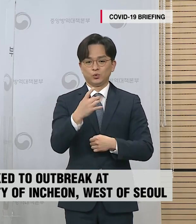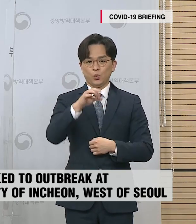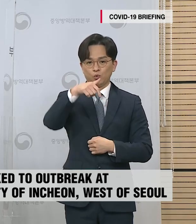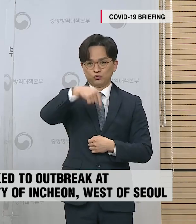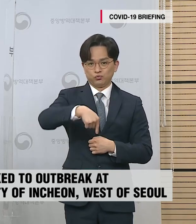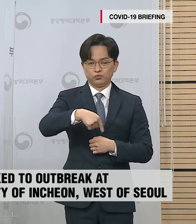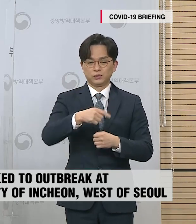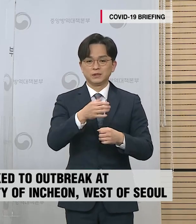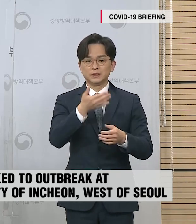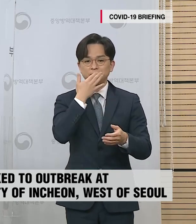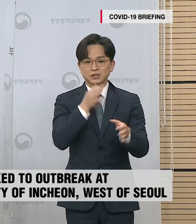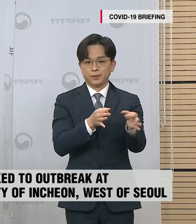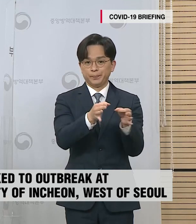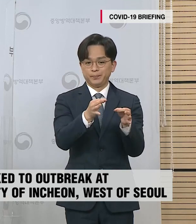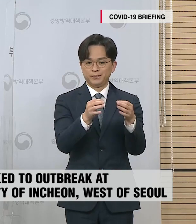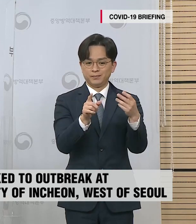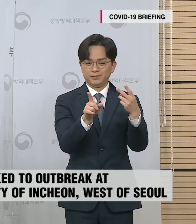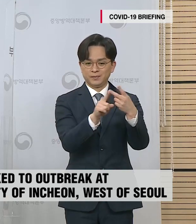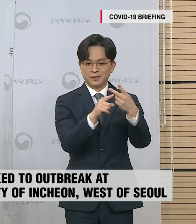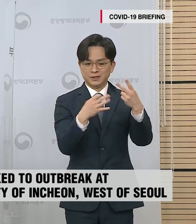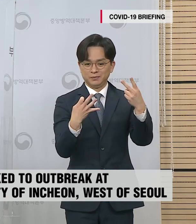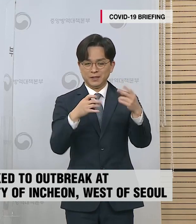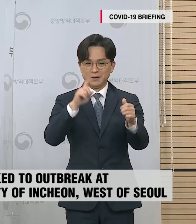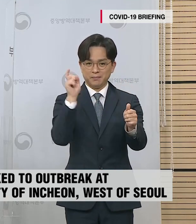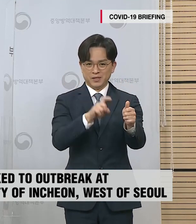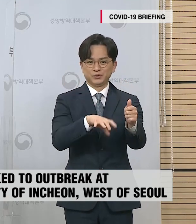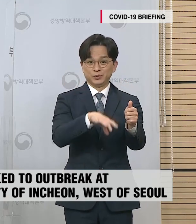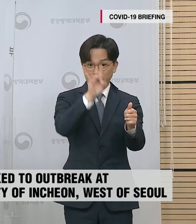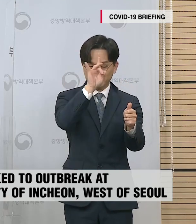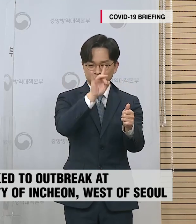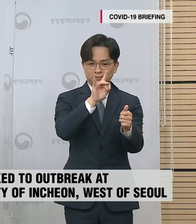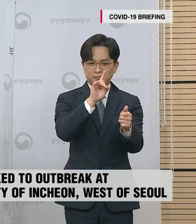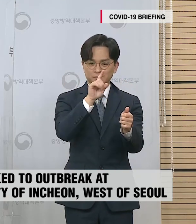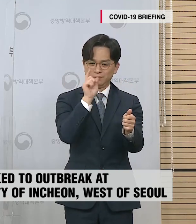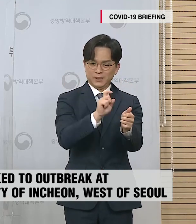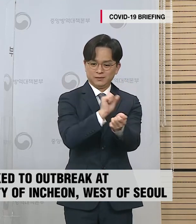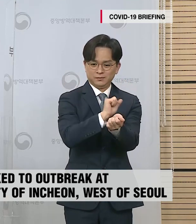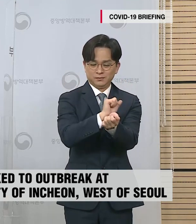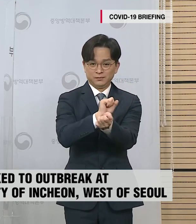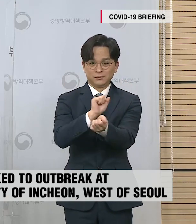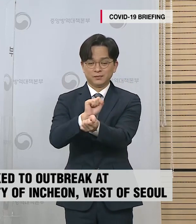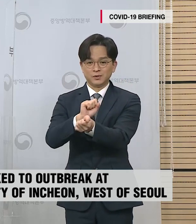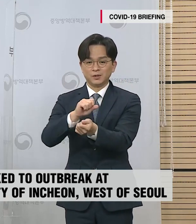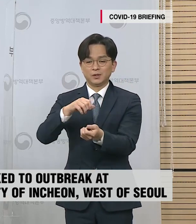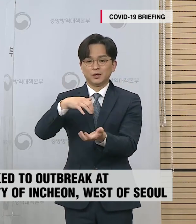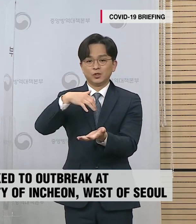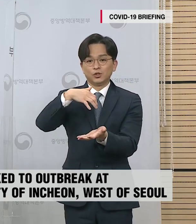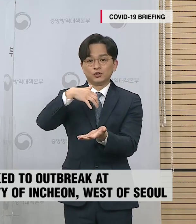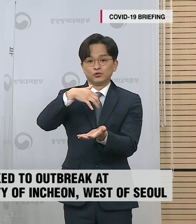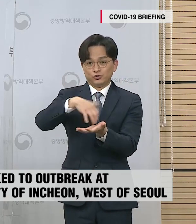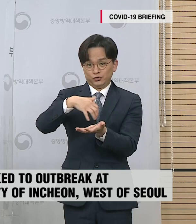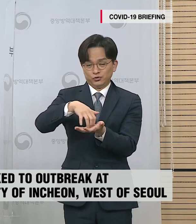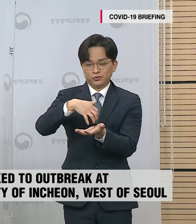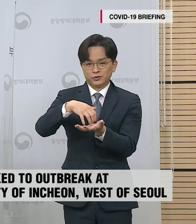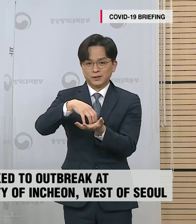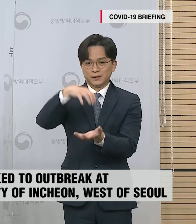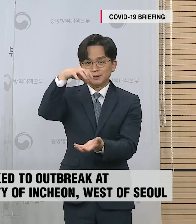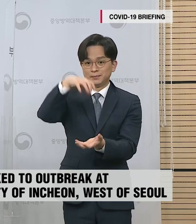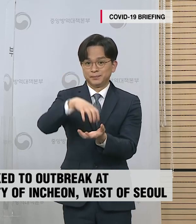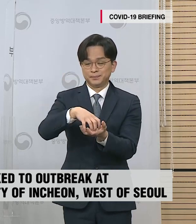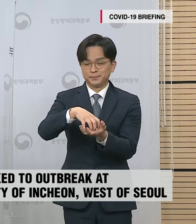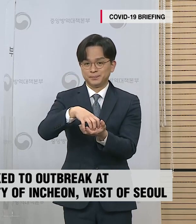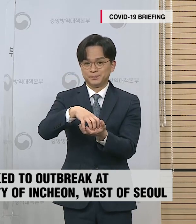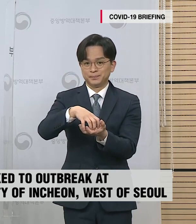Daegu Donggu district, in relation to a restaurant, we identified the first index case on the 14th of this month. We identified